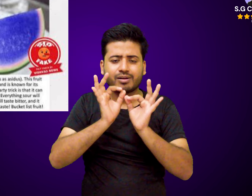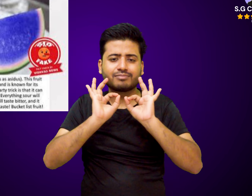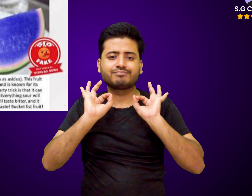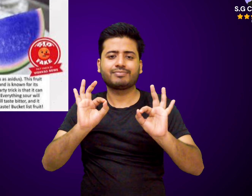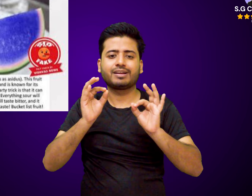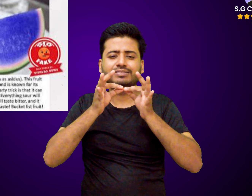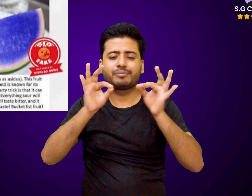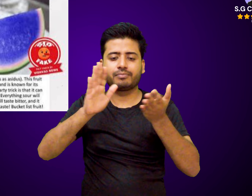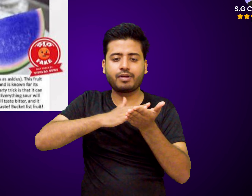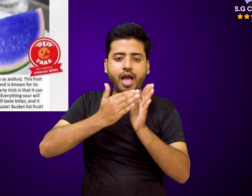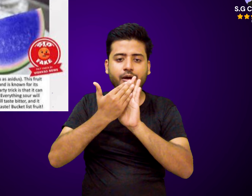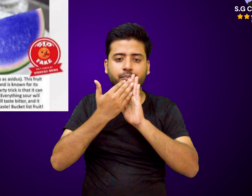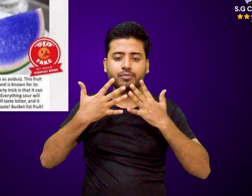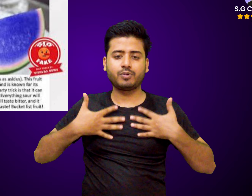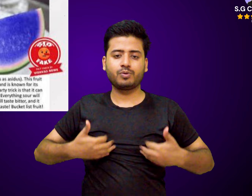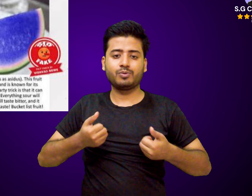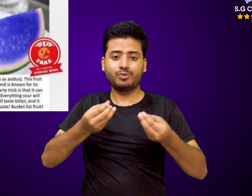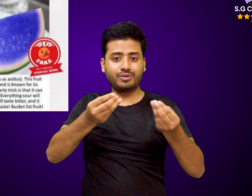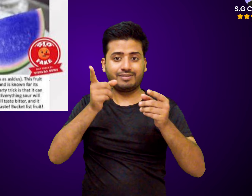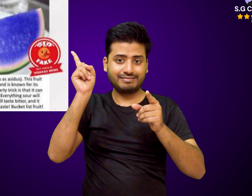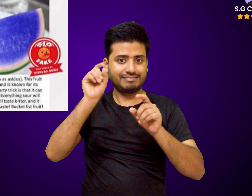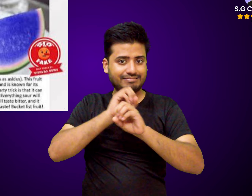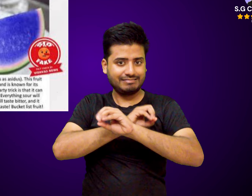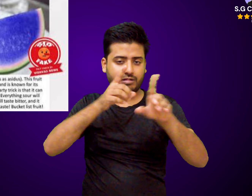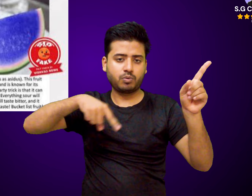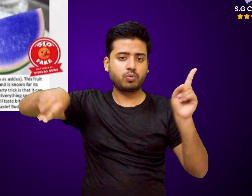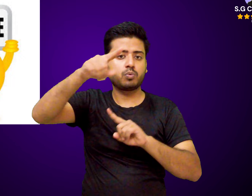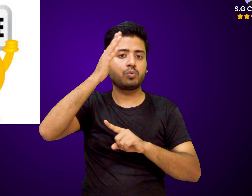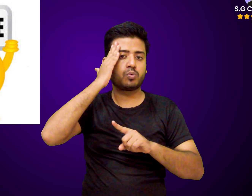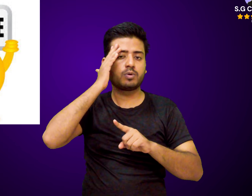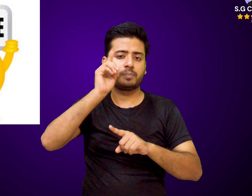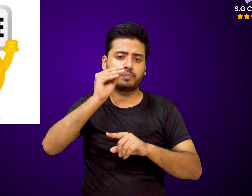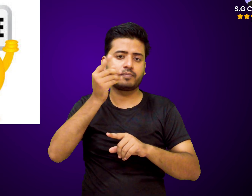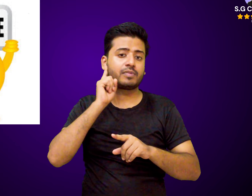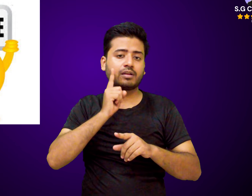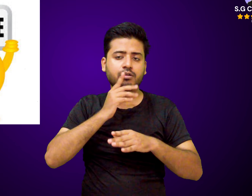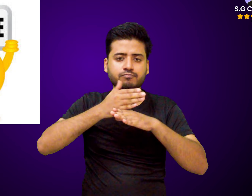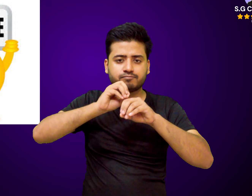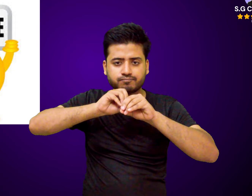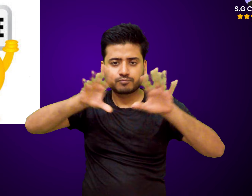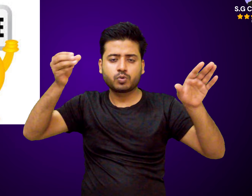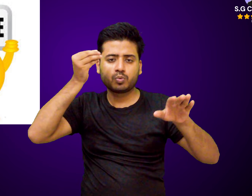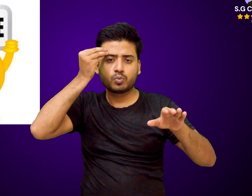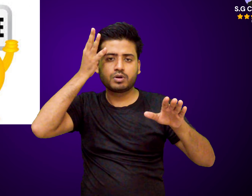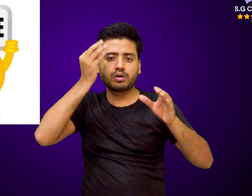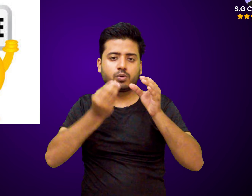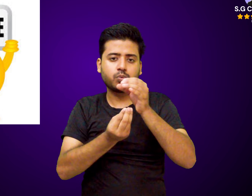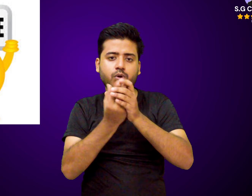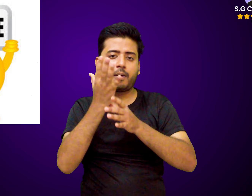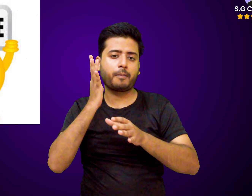love to share foods, so we get to taste every special food that both of the families would make. This jam has its roots